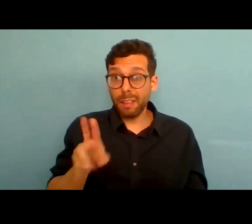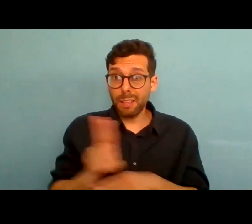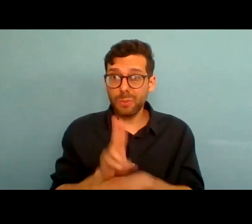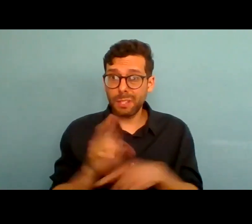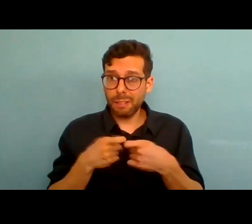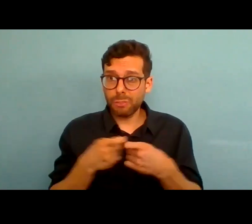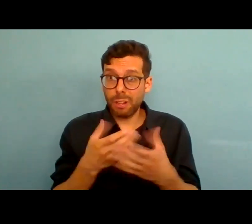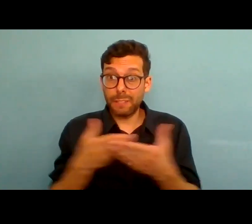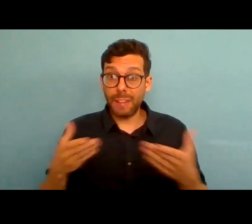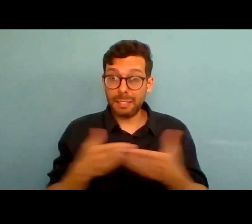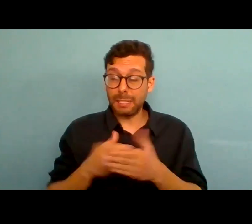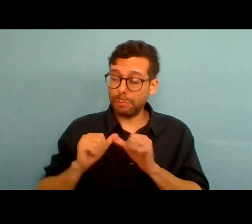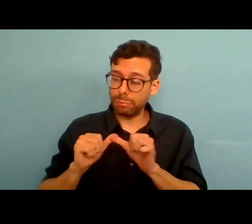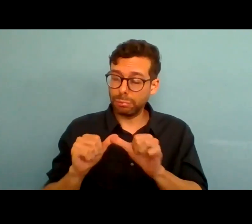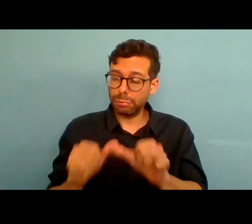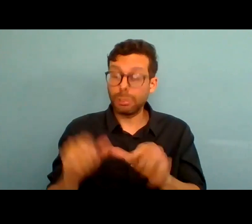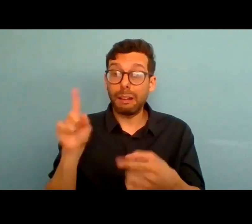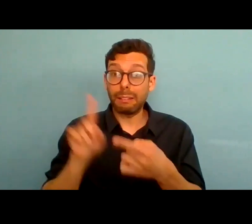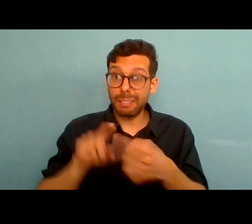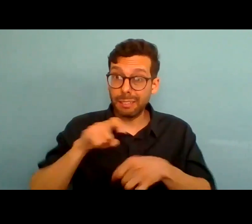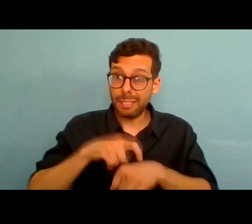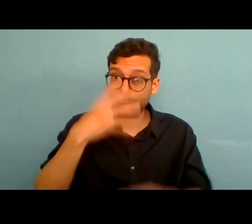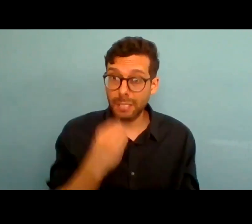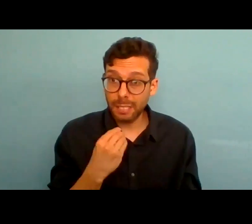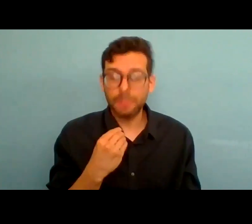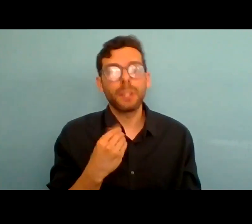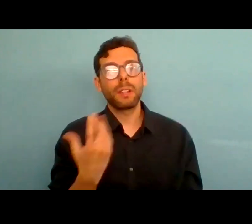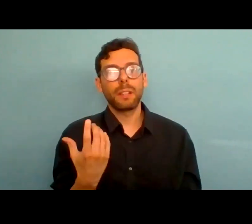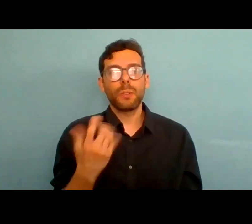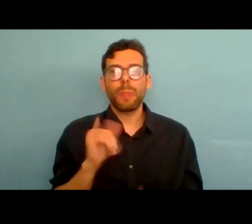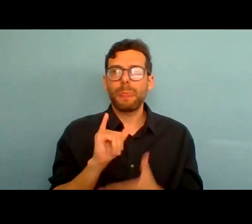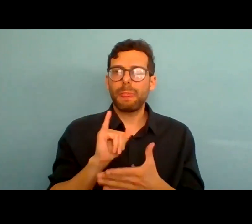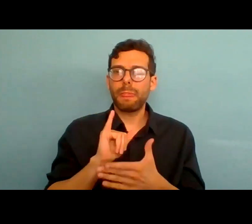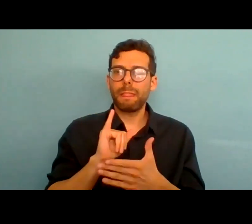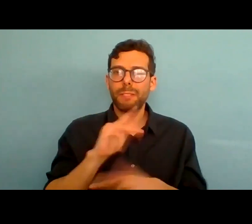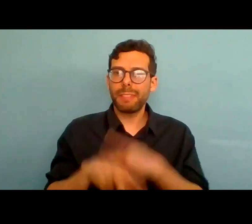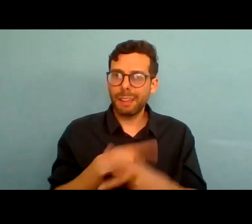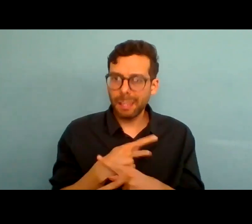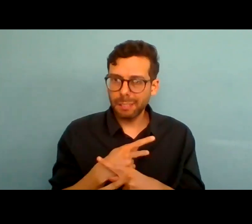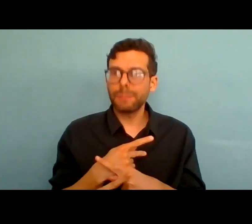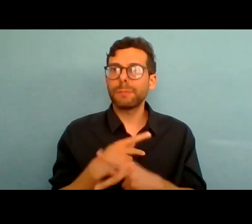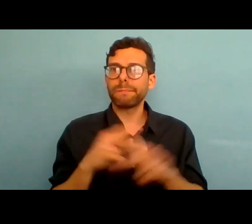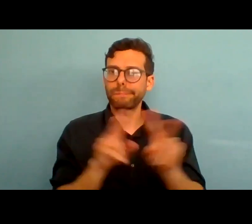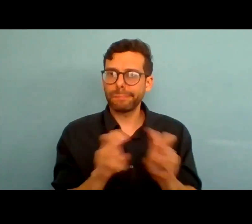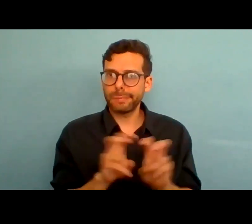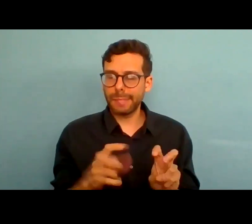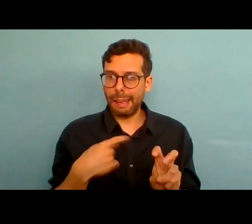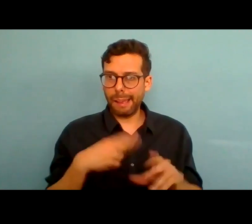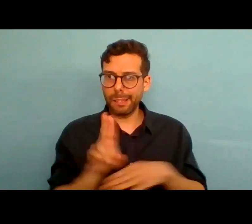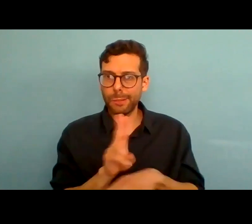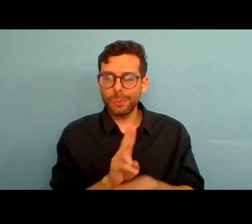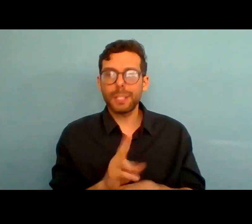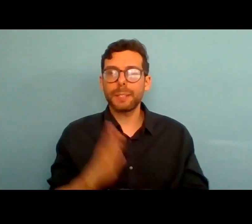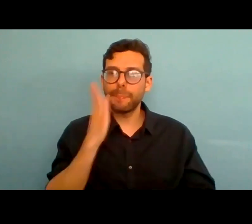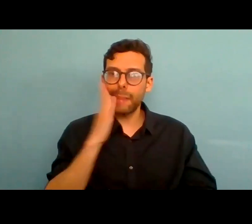asleep? So kind of the assessment that I think about is bedtime routine. So the whole kind of